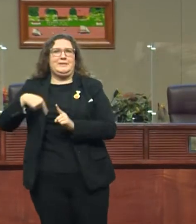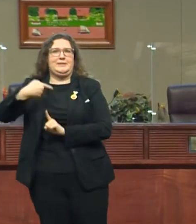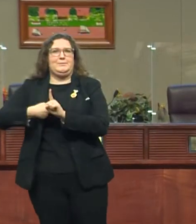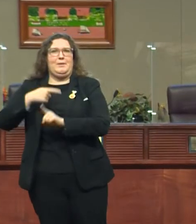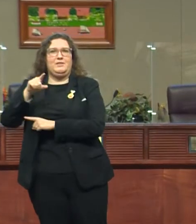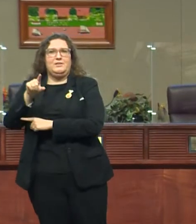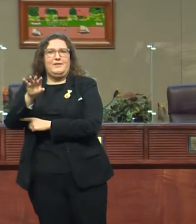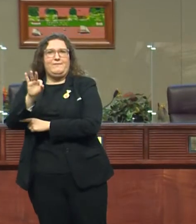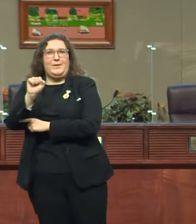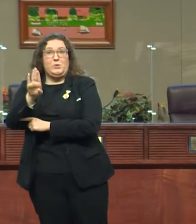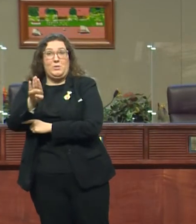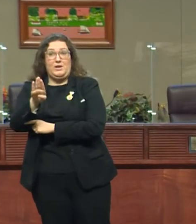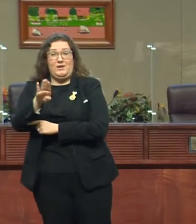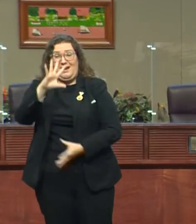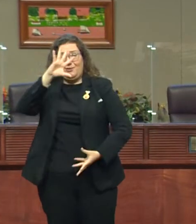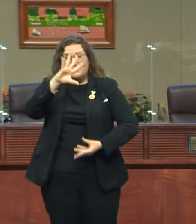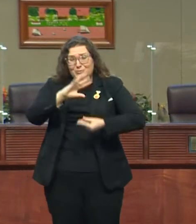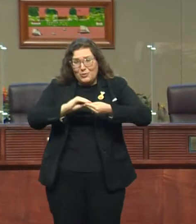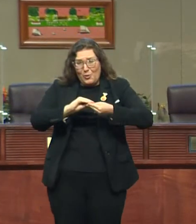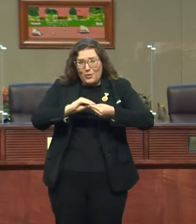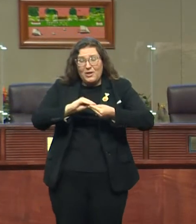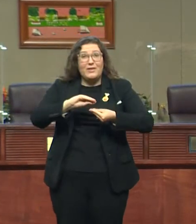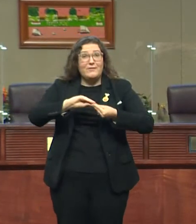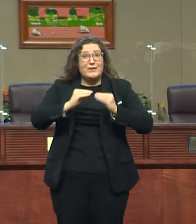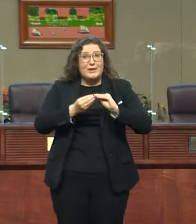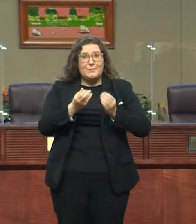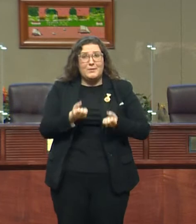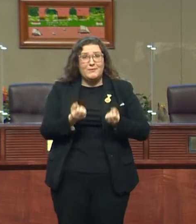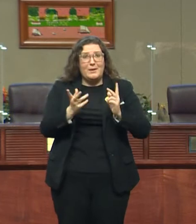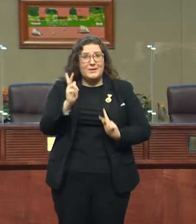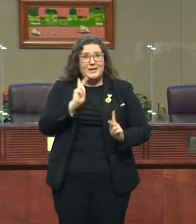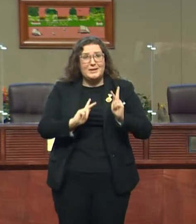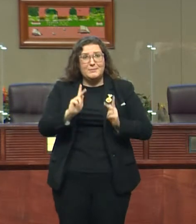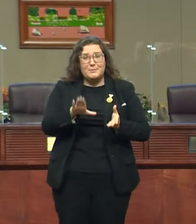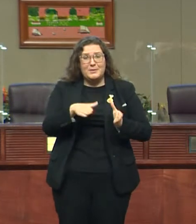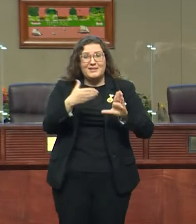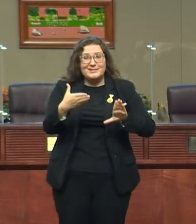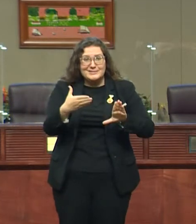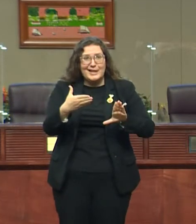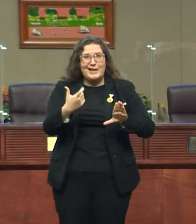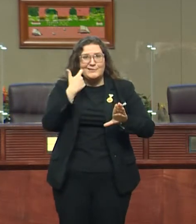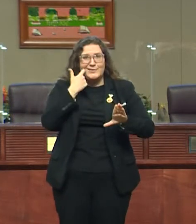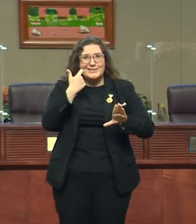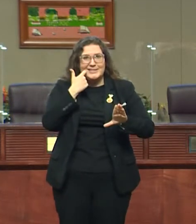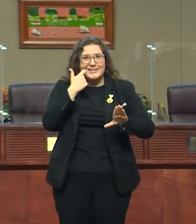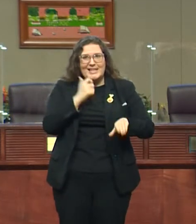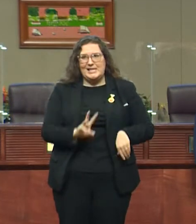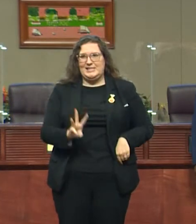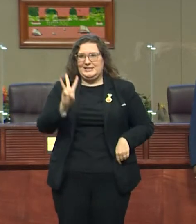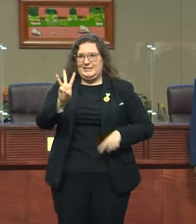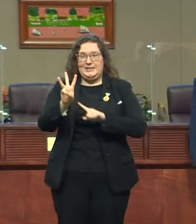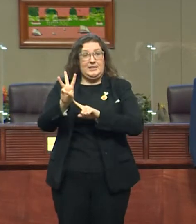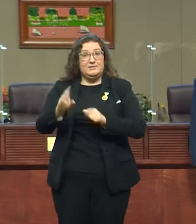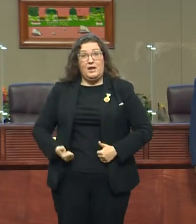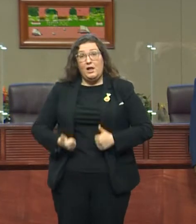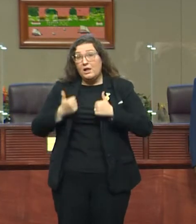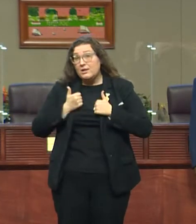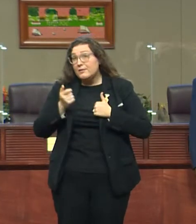6 of all cases, that's about 40%, were residents of long-term care